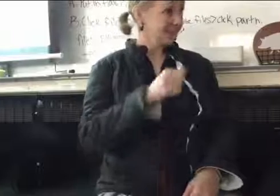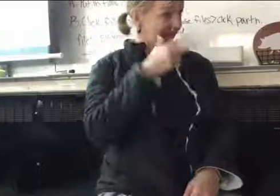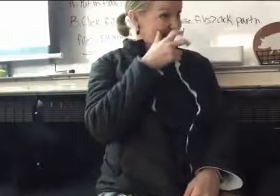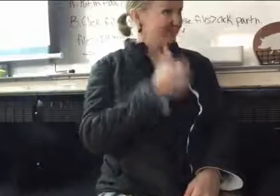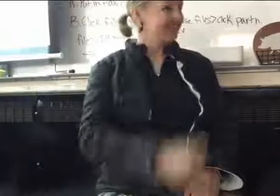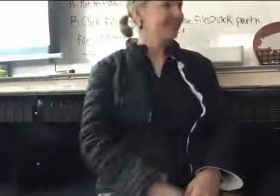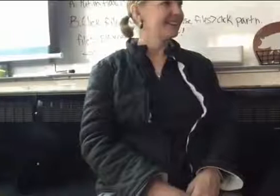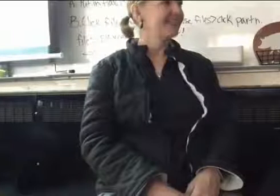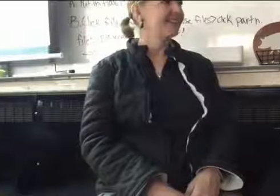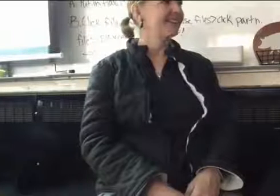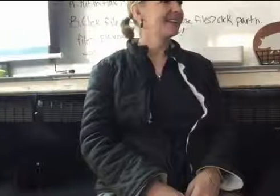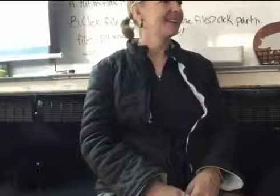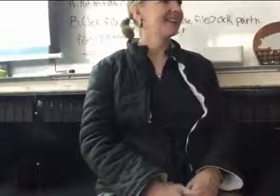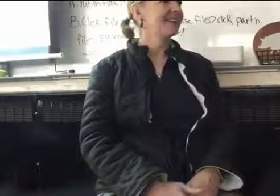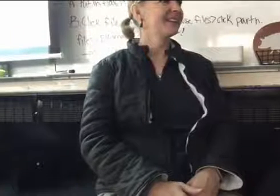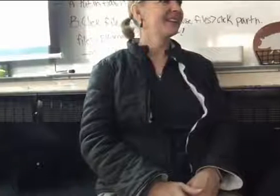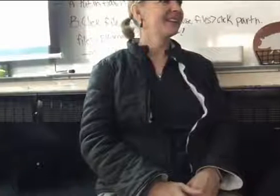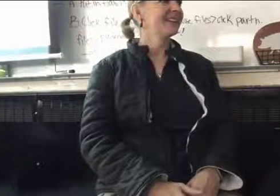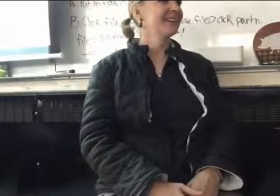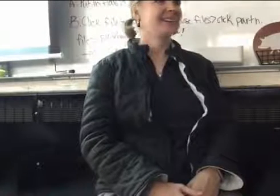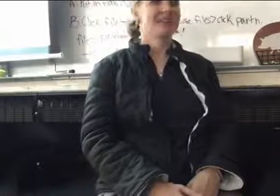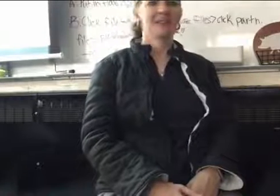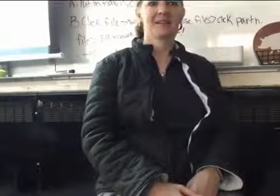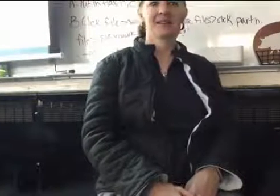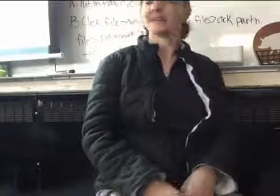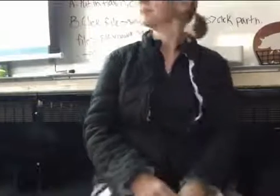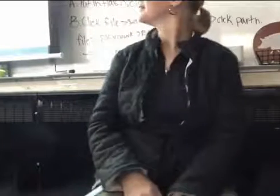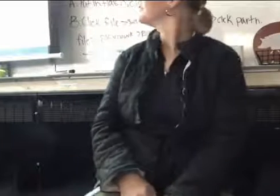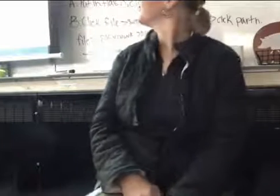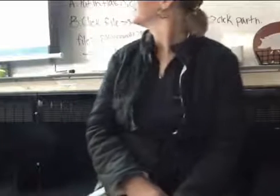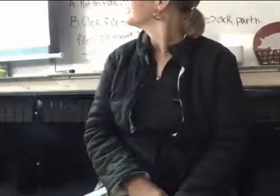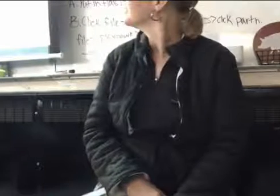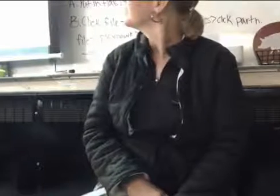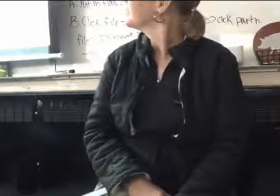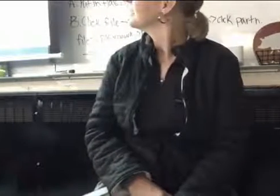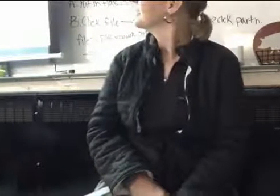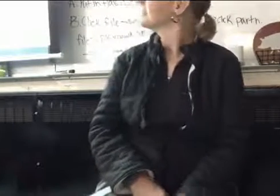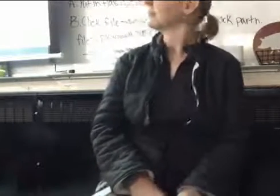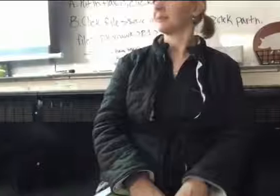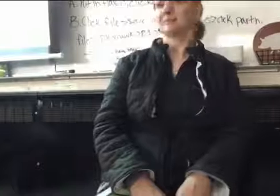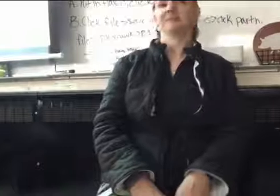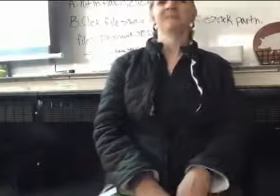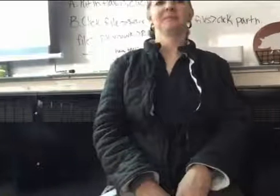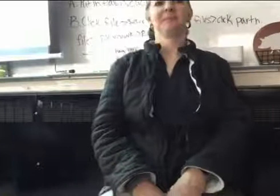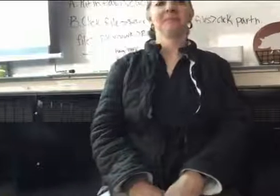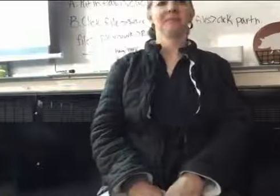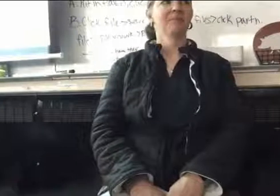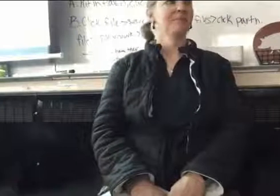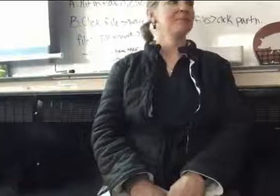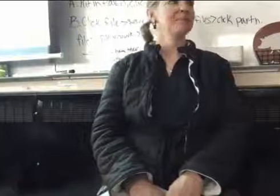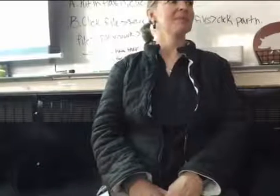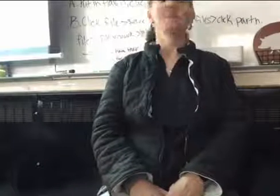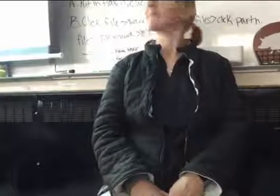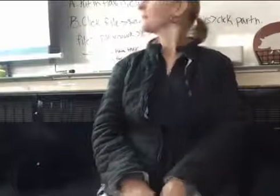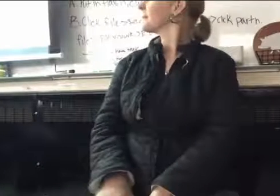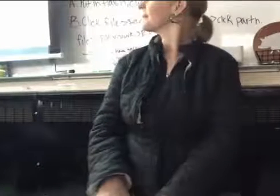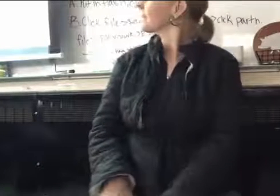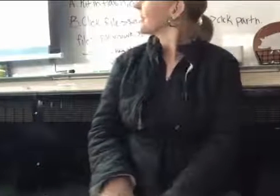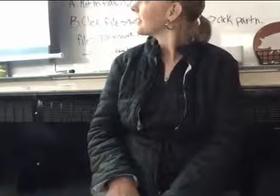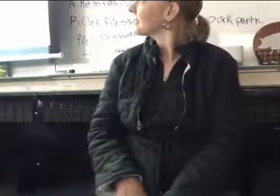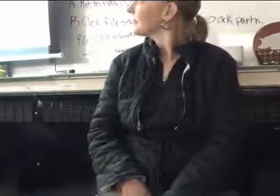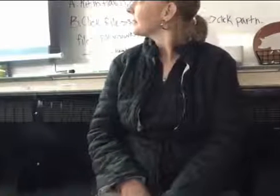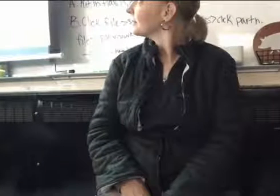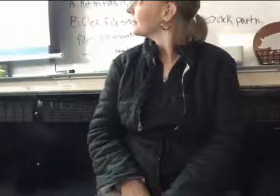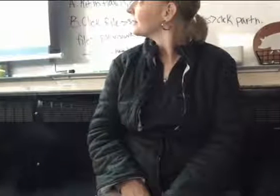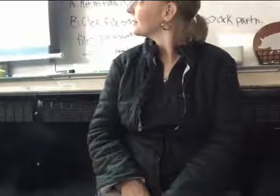The sun shone bright and clear that day. All left Washington to lift the rebel boys in glee at